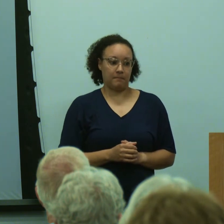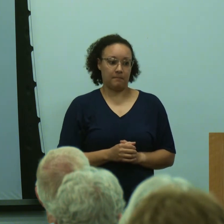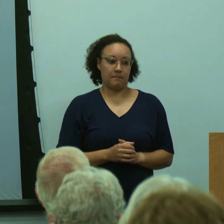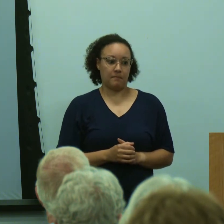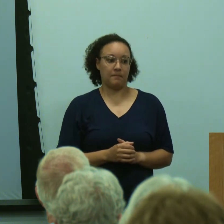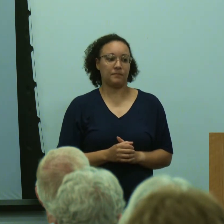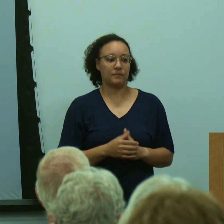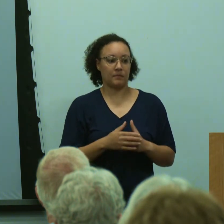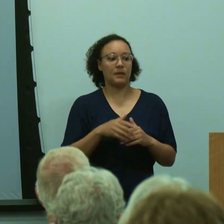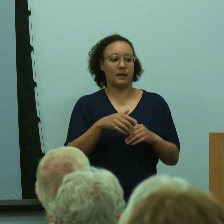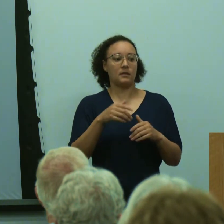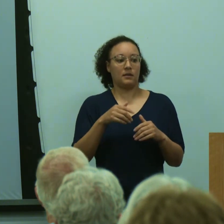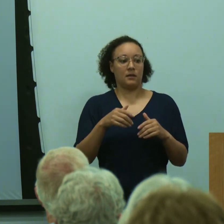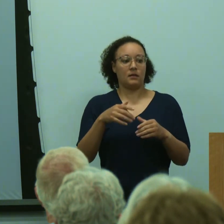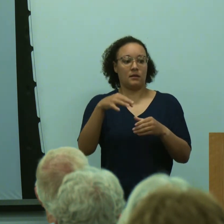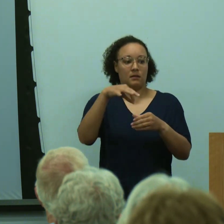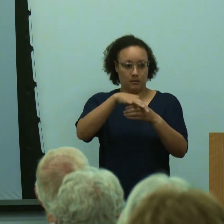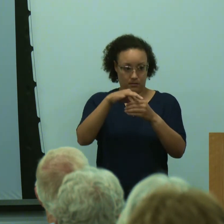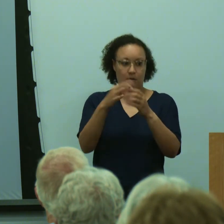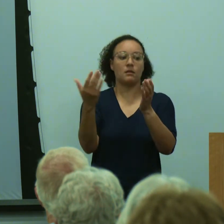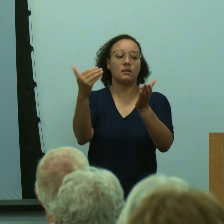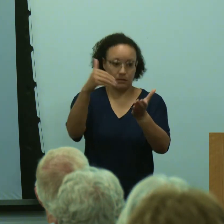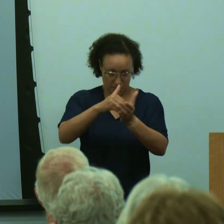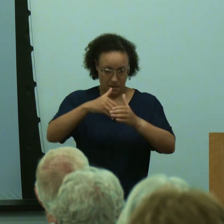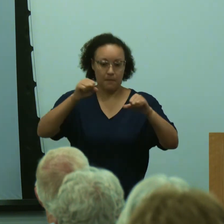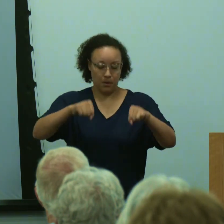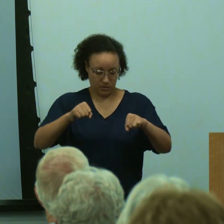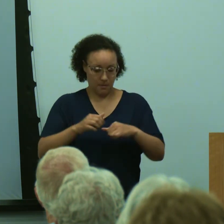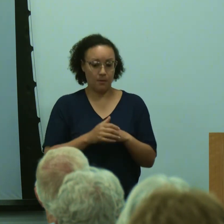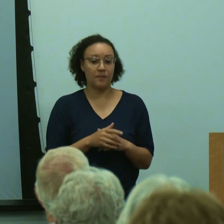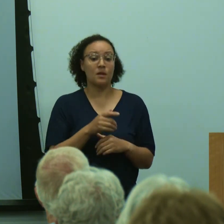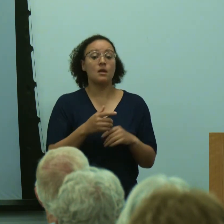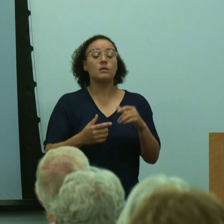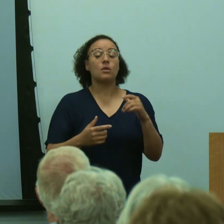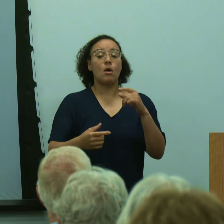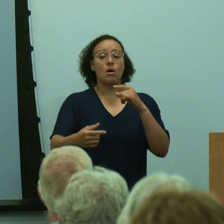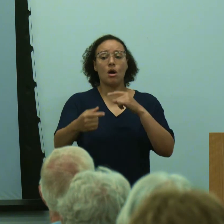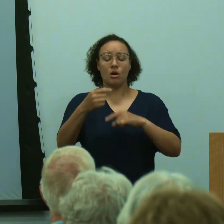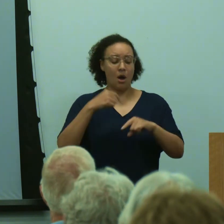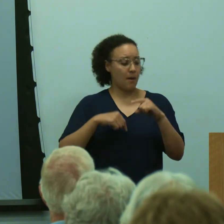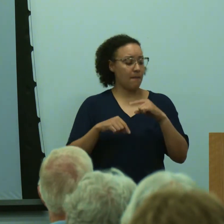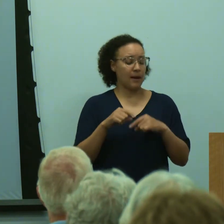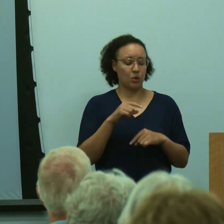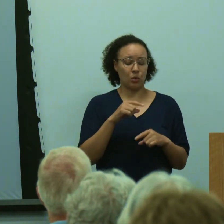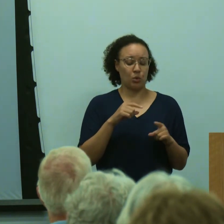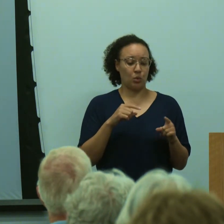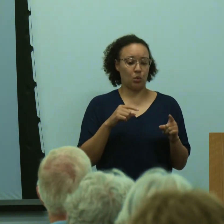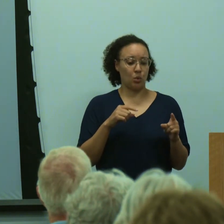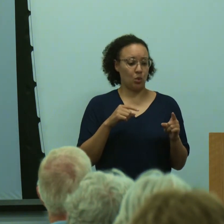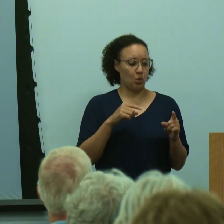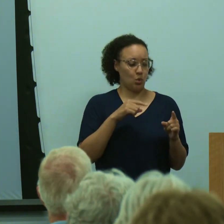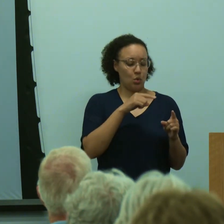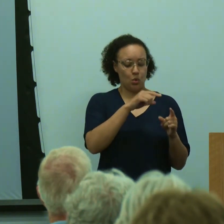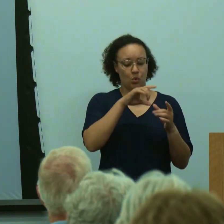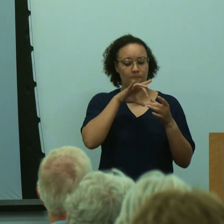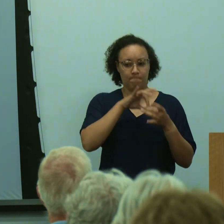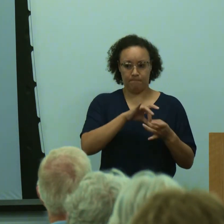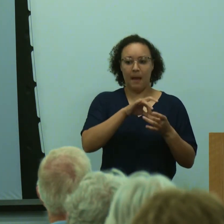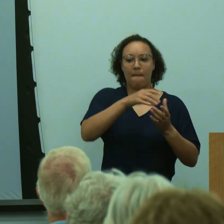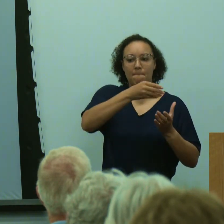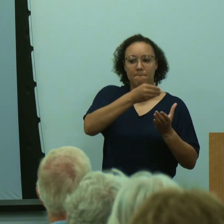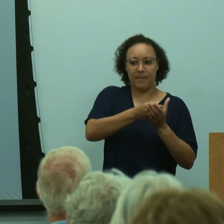So going back to this whole vote denied piece is important because we also want to talk about the money that's being